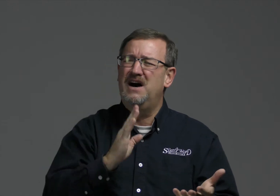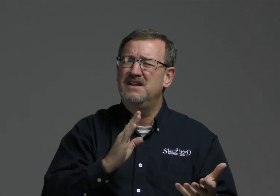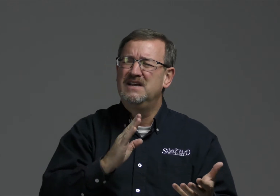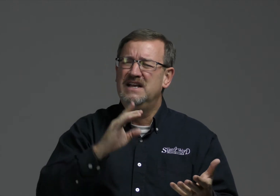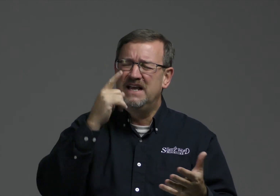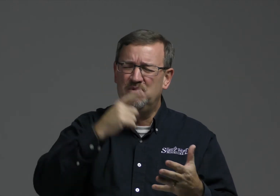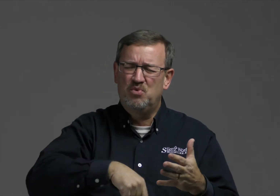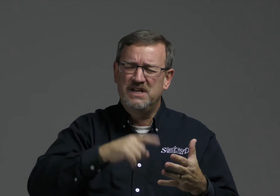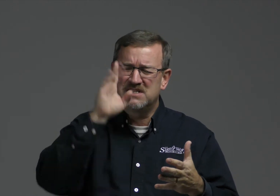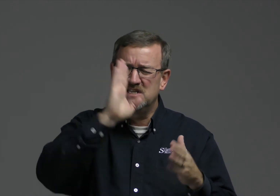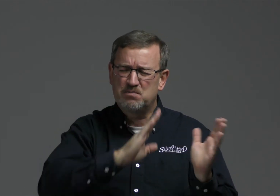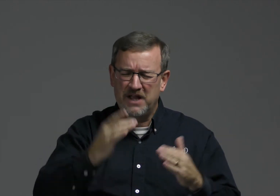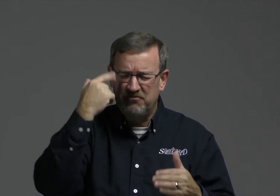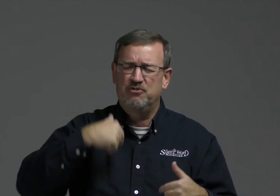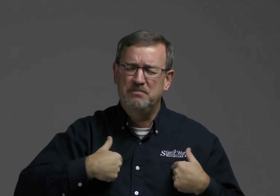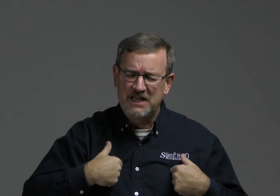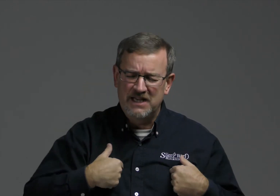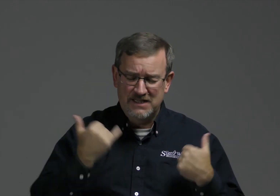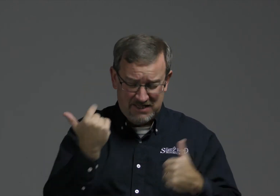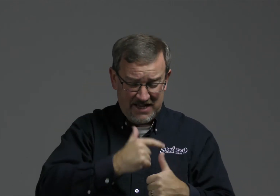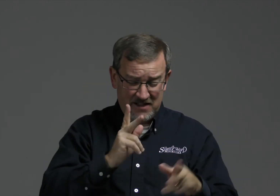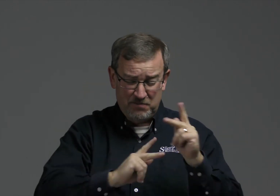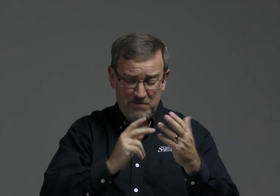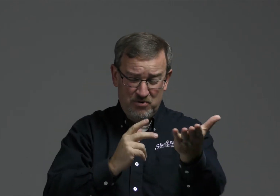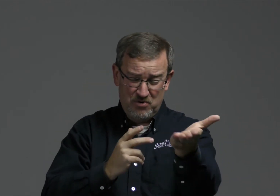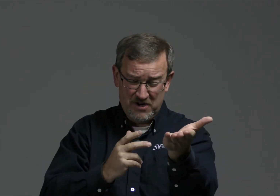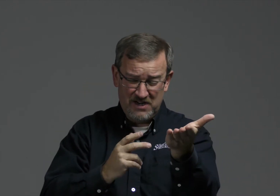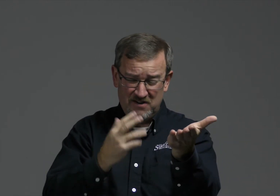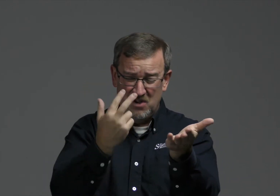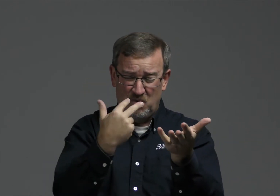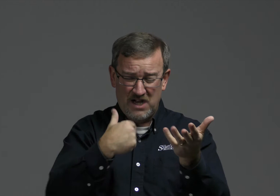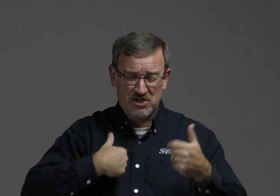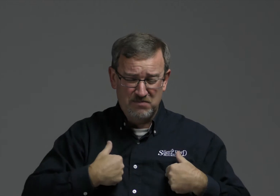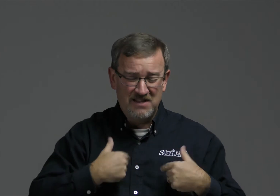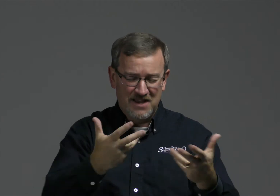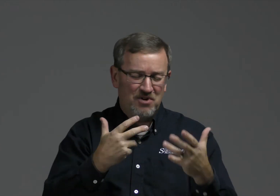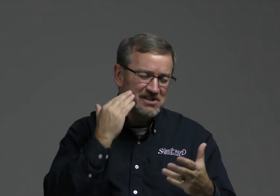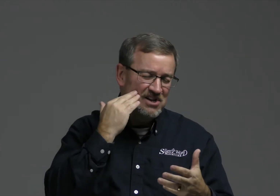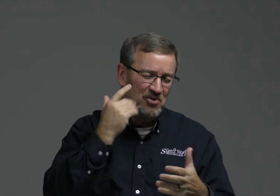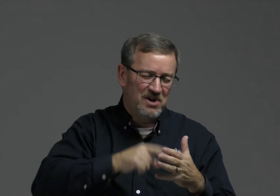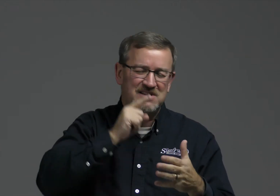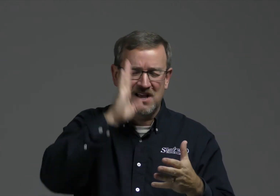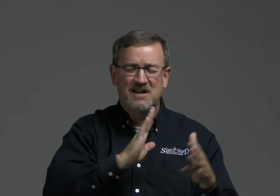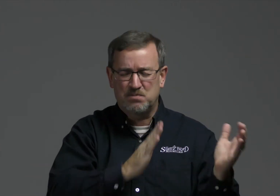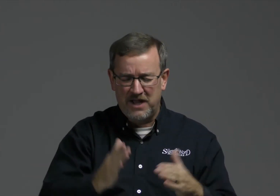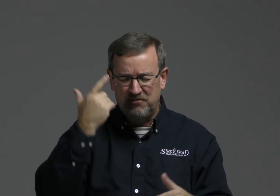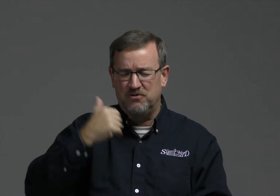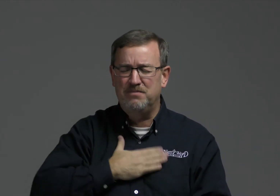God and what is His plan for me. And today, the people who are here watching me, they want to know, what is God's plan for